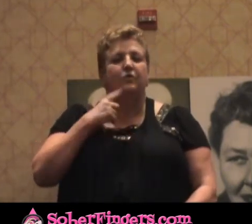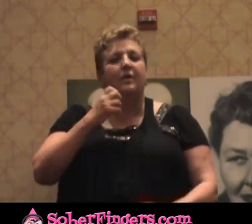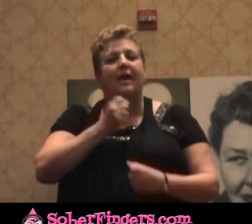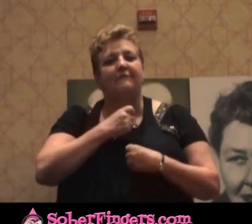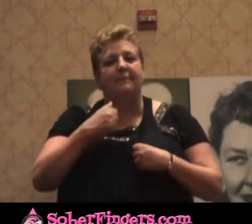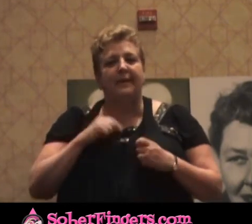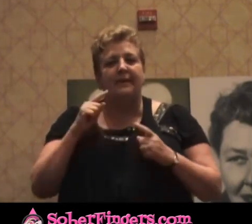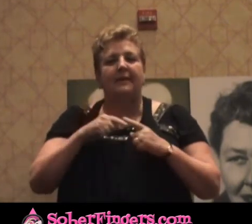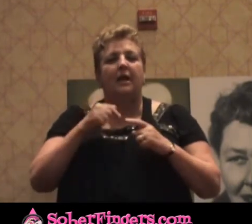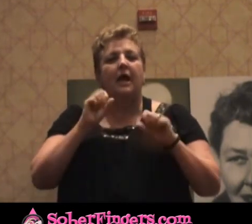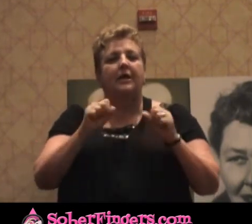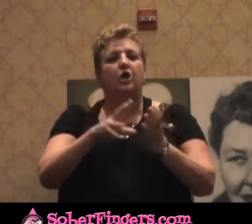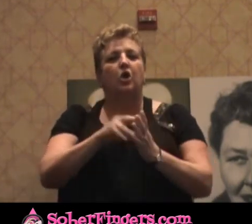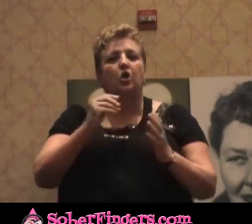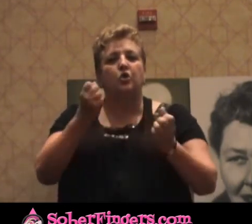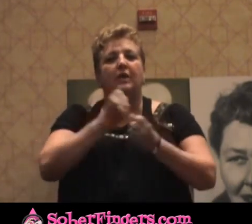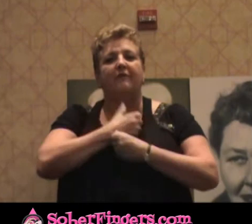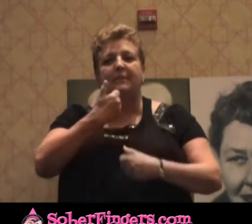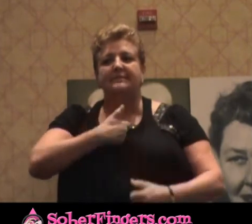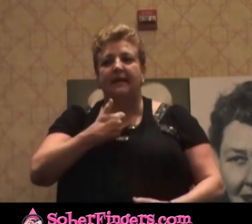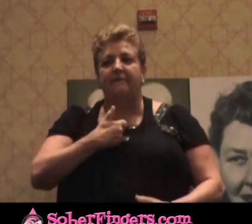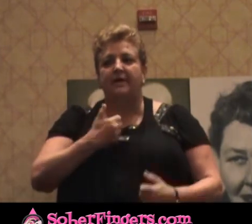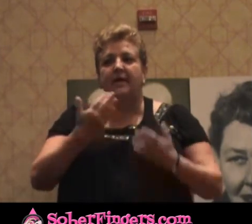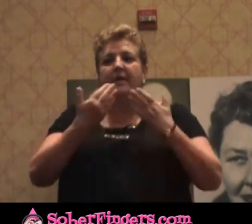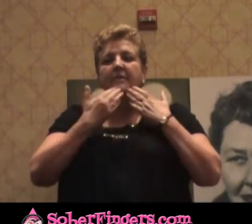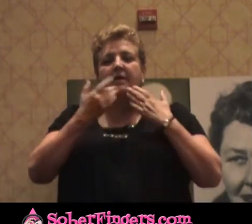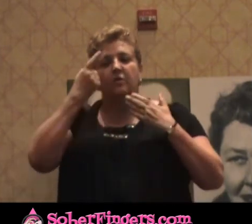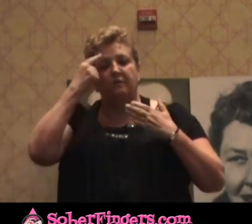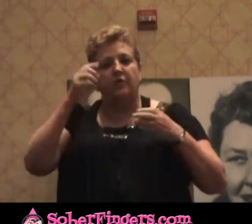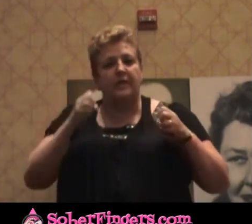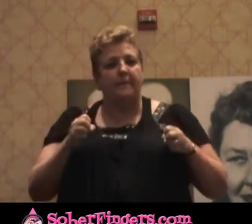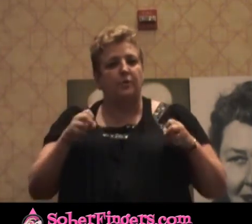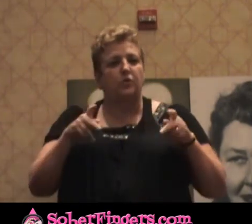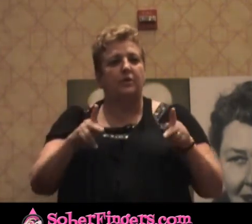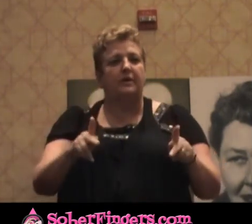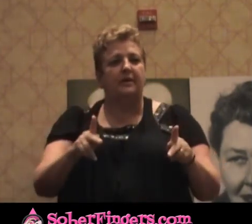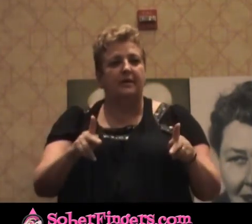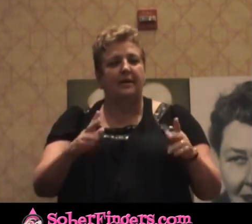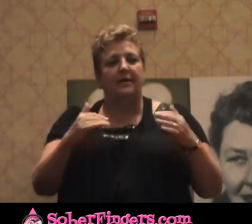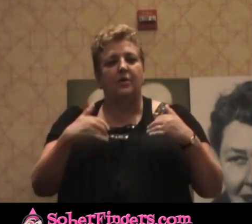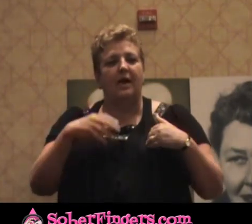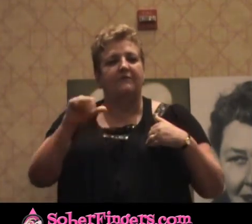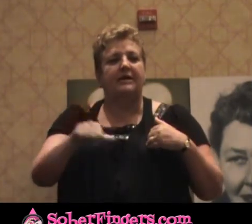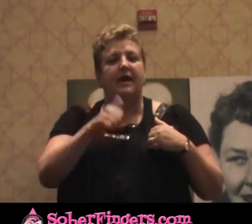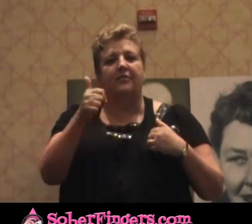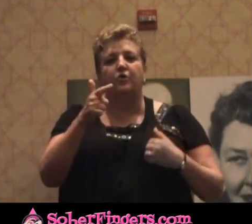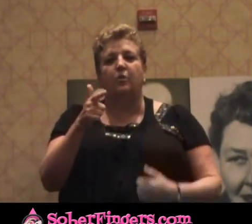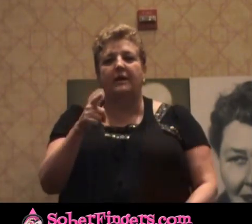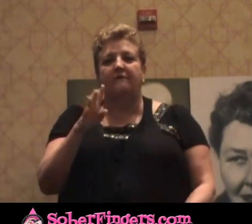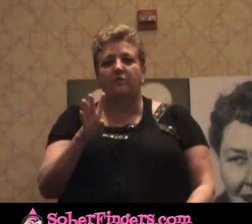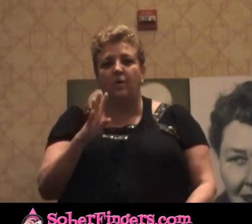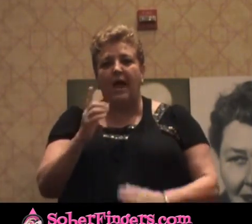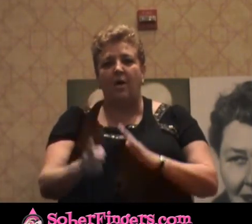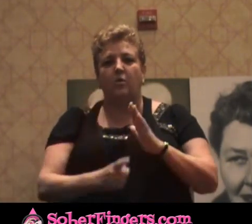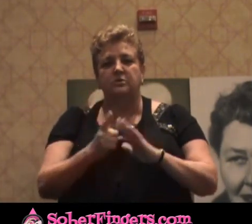myself. Thank you for the opportunity to get another 24 hours into greater service. I'm really, really